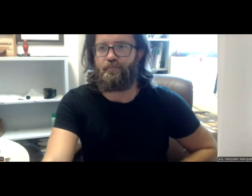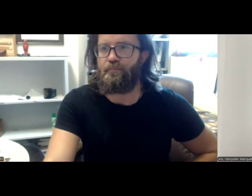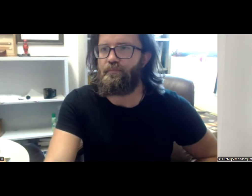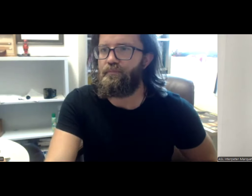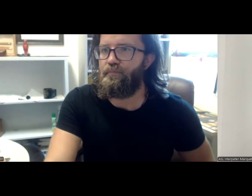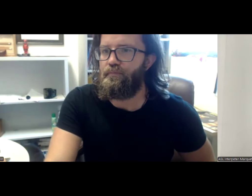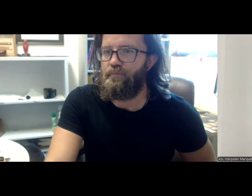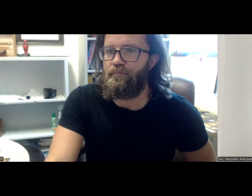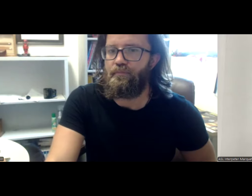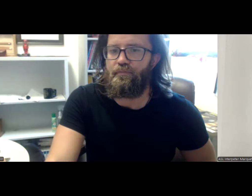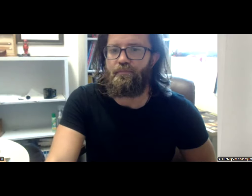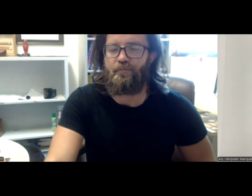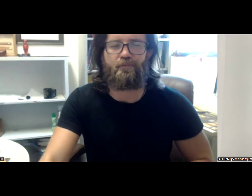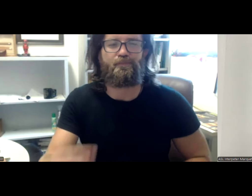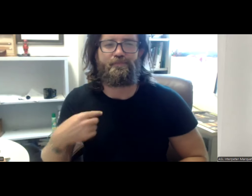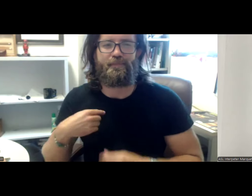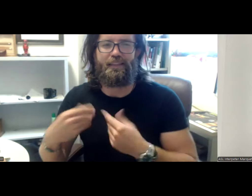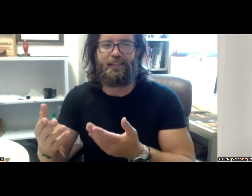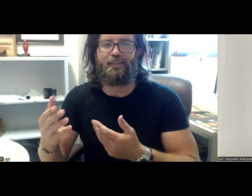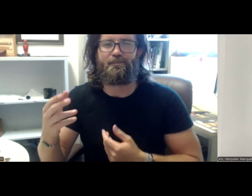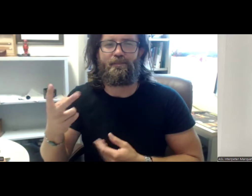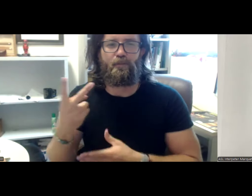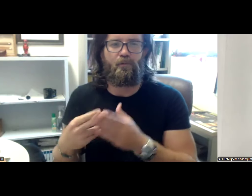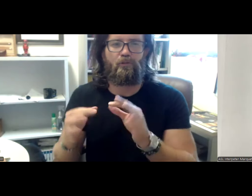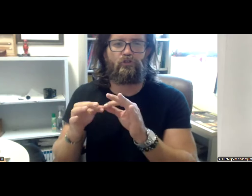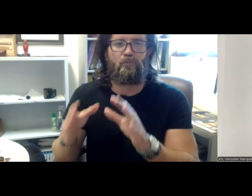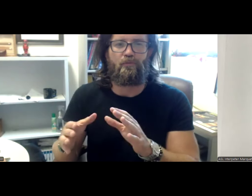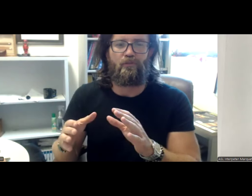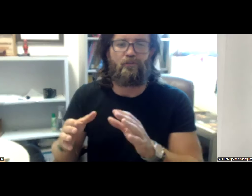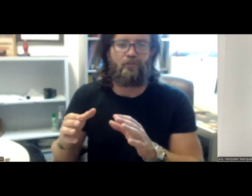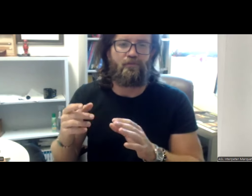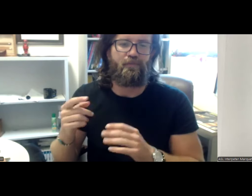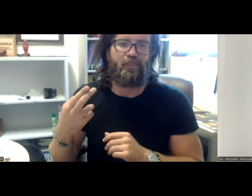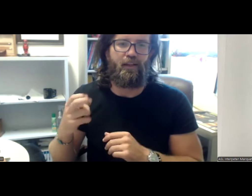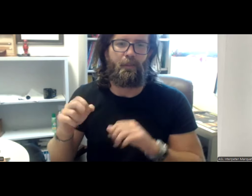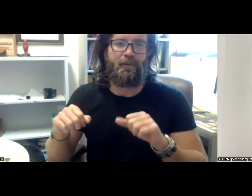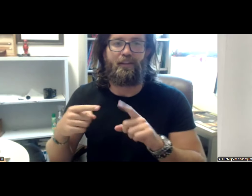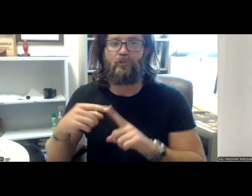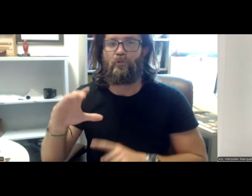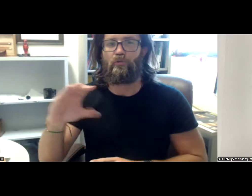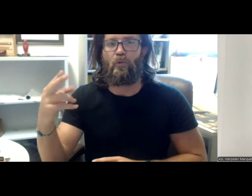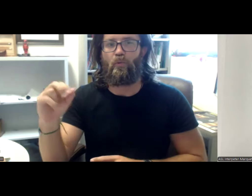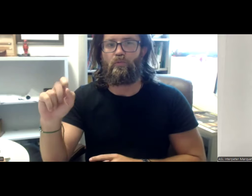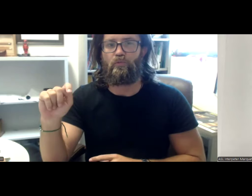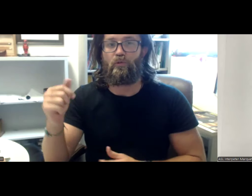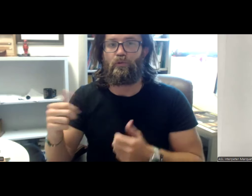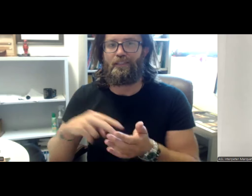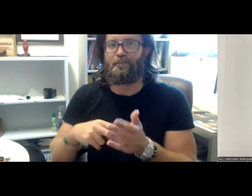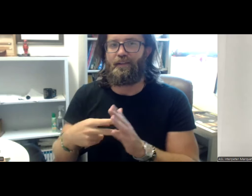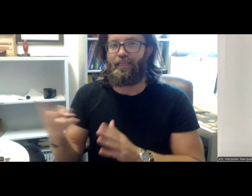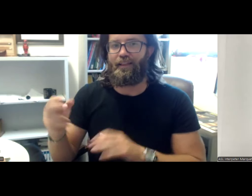Okay, I had to do some little logistics on the side here. I wanted to give both the interpreters co-host